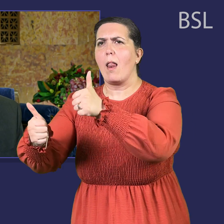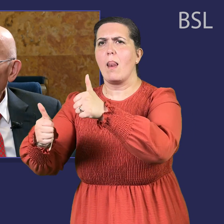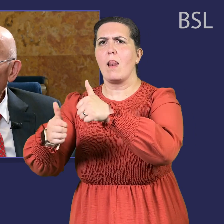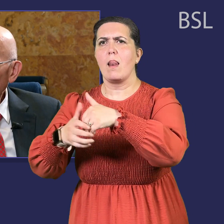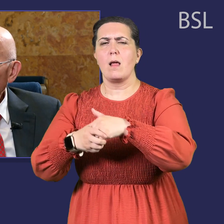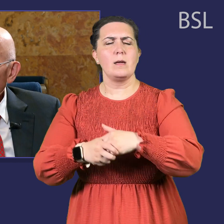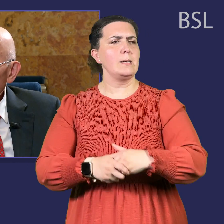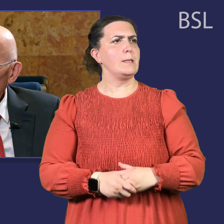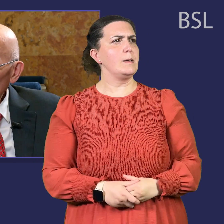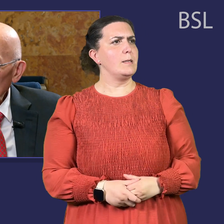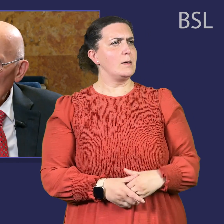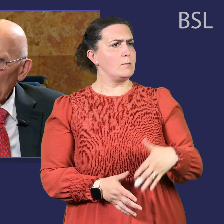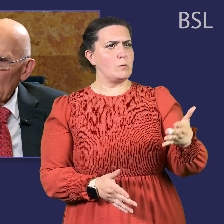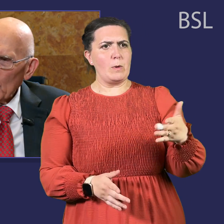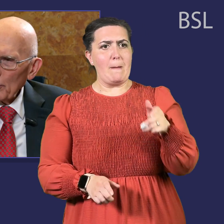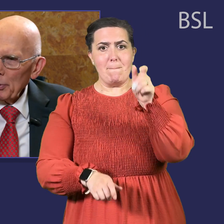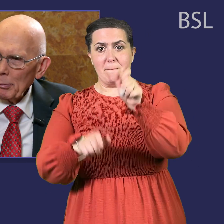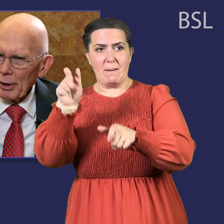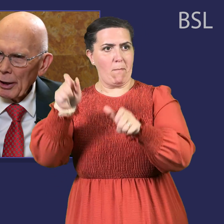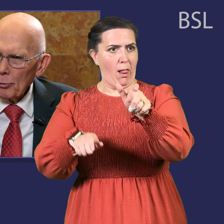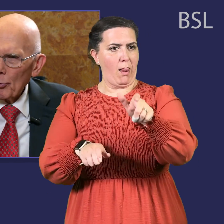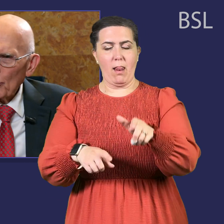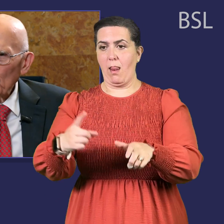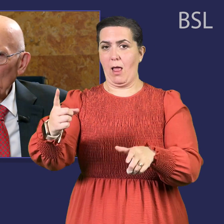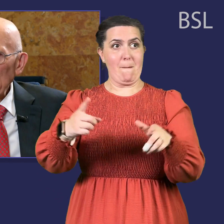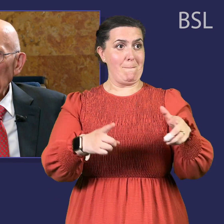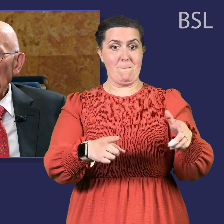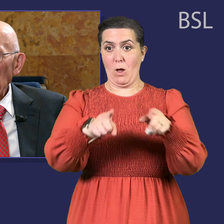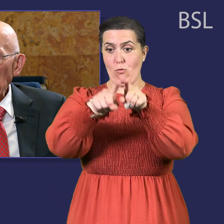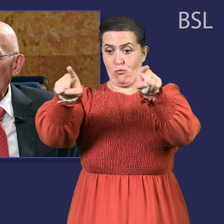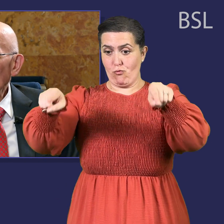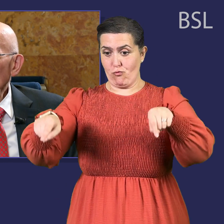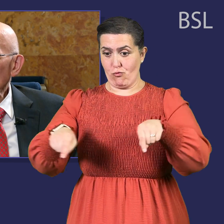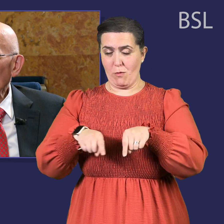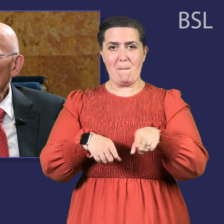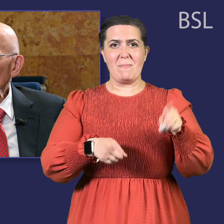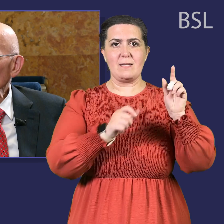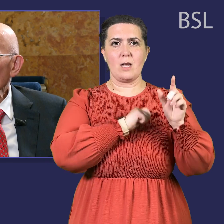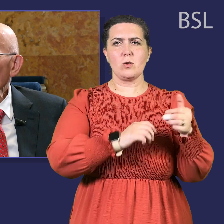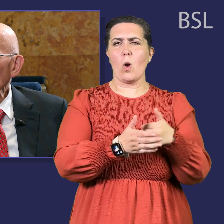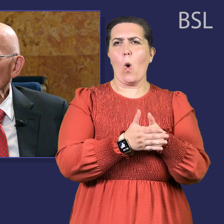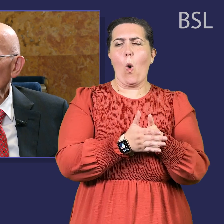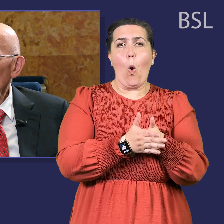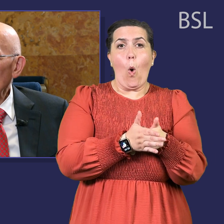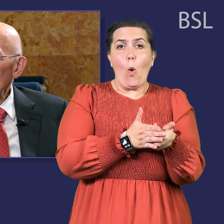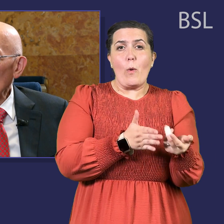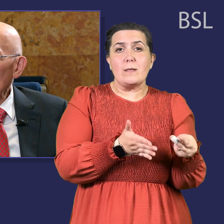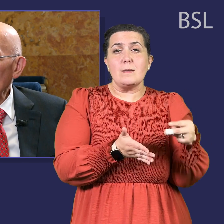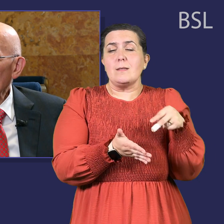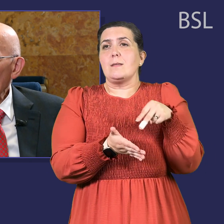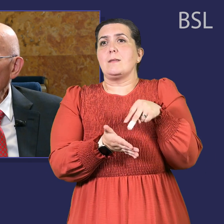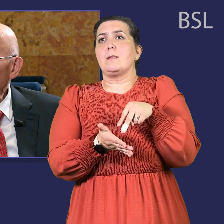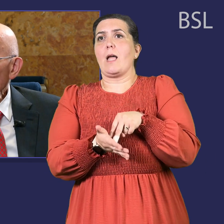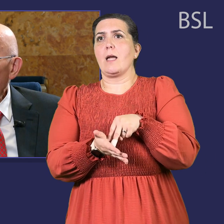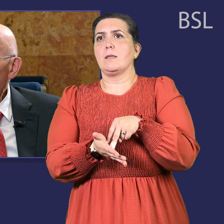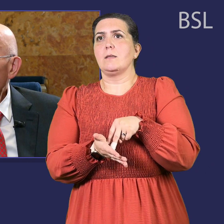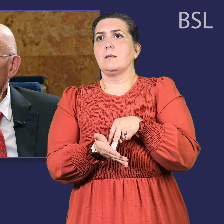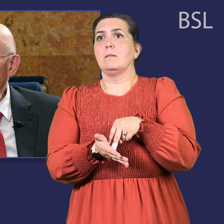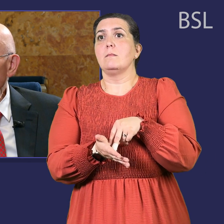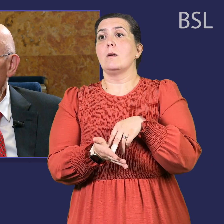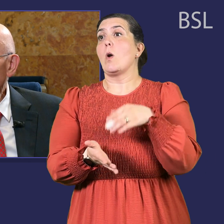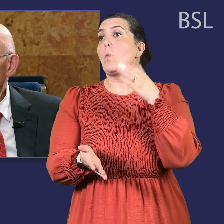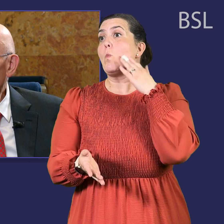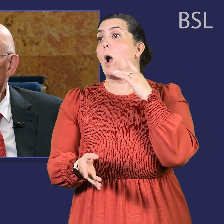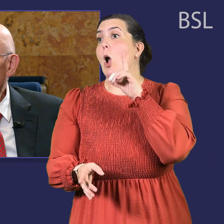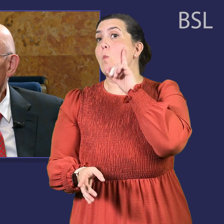everyone. In addition, when people enter the room, he almost always stands for them, but he